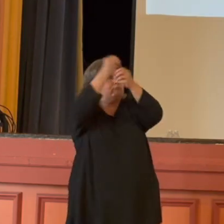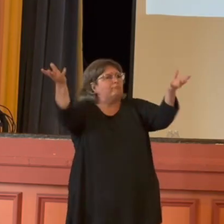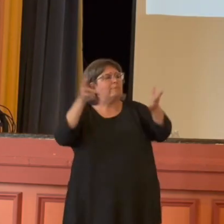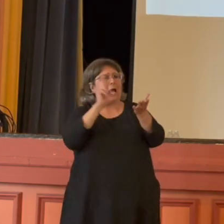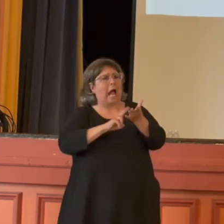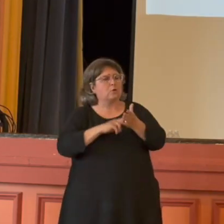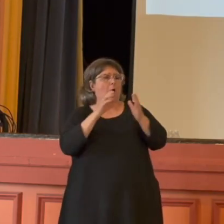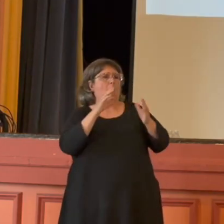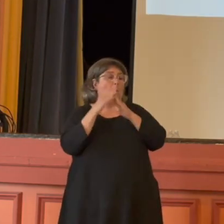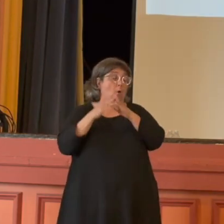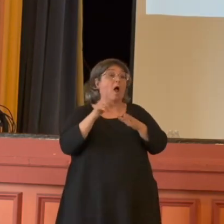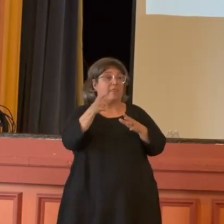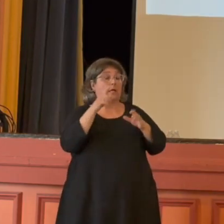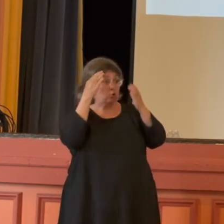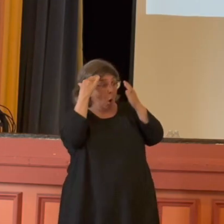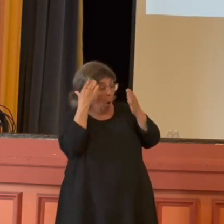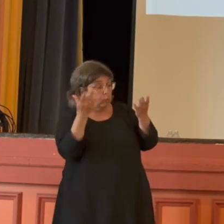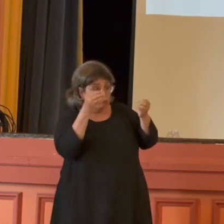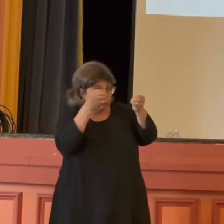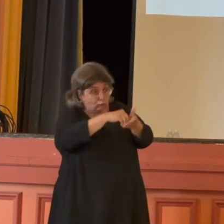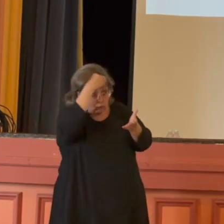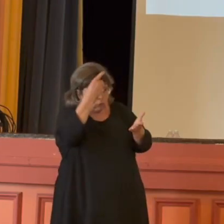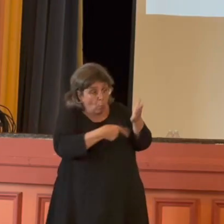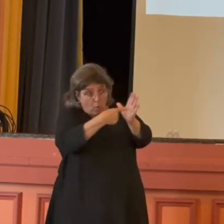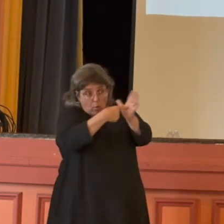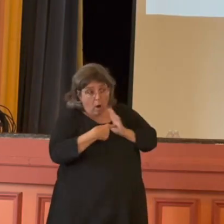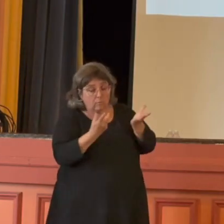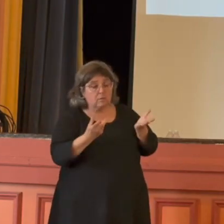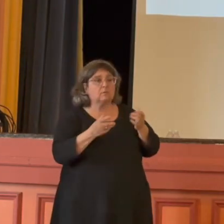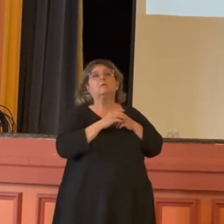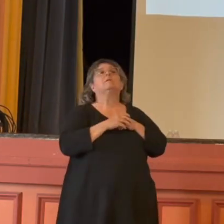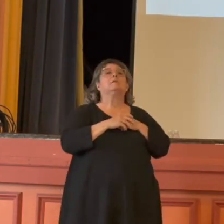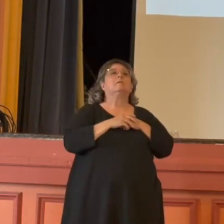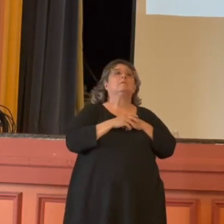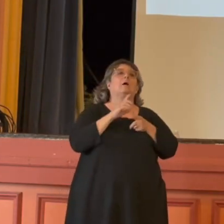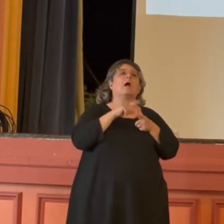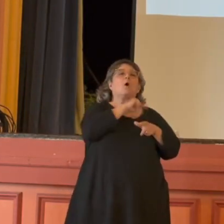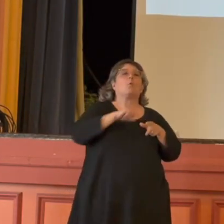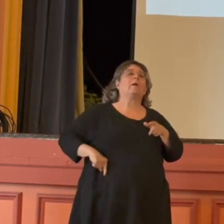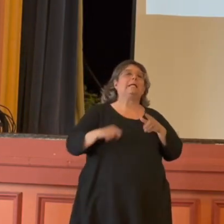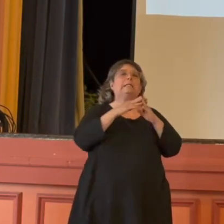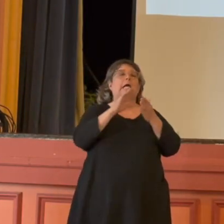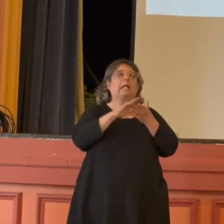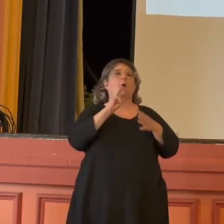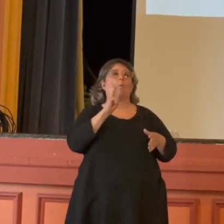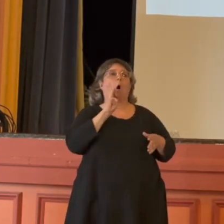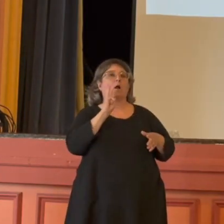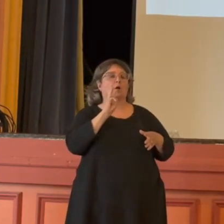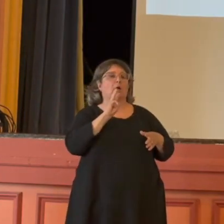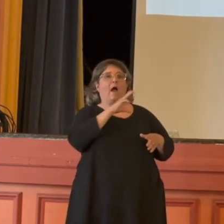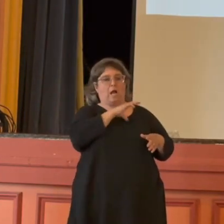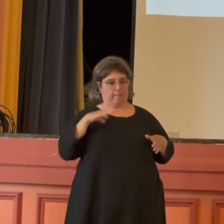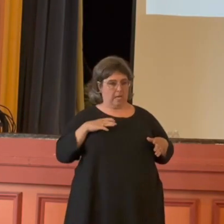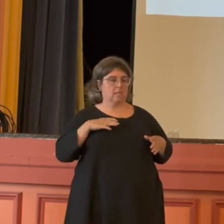contracting community, so that they can be educated on the requirements, and our Queen City Clean Waters Stakeholder Advisory